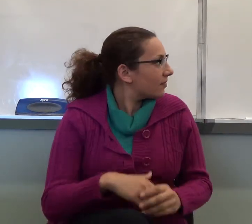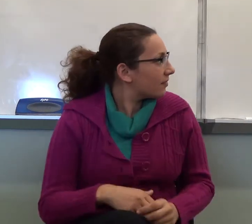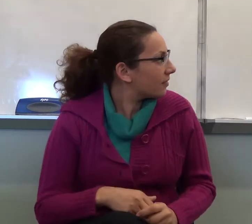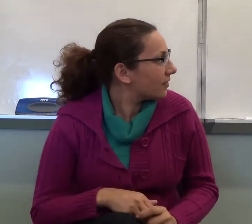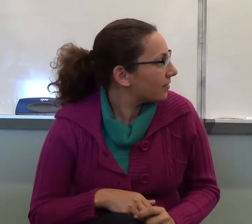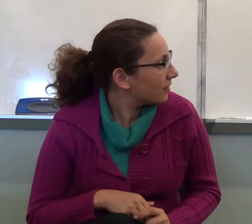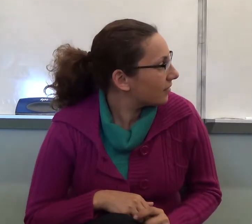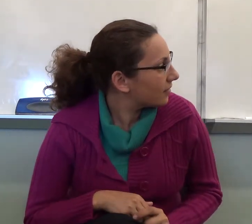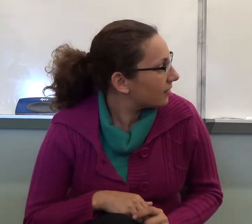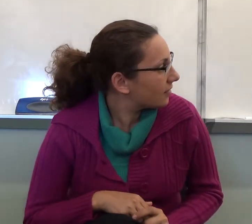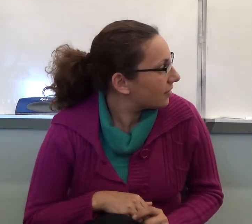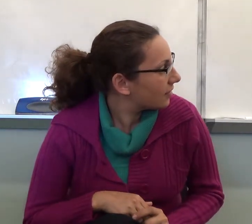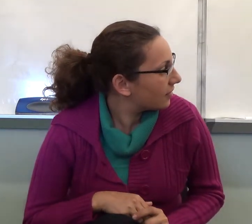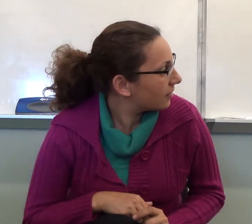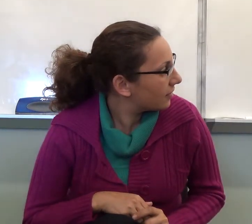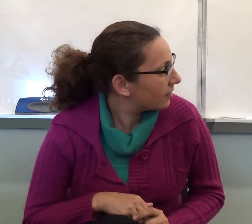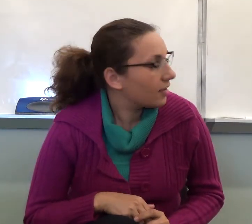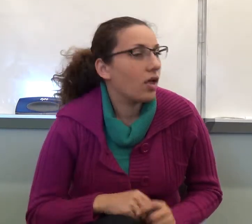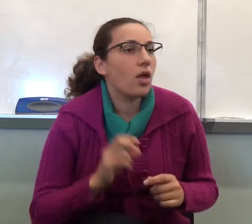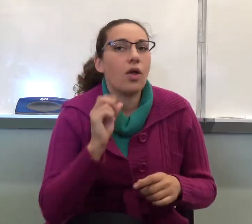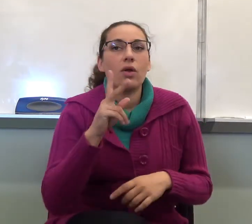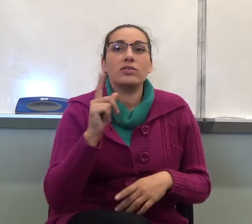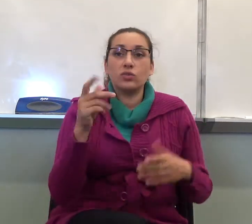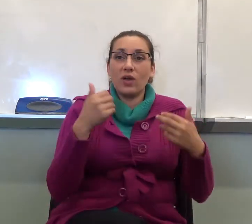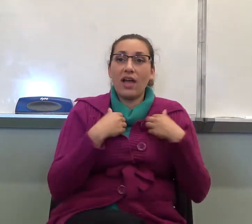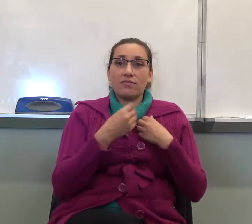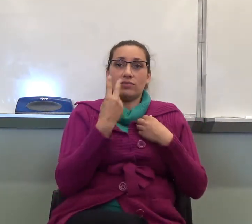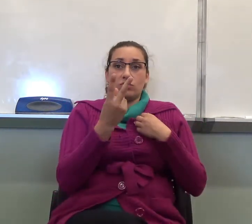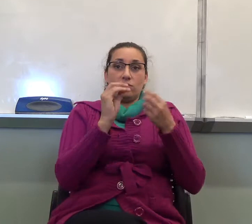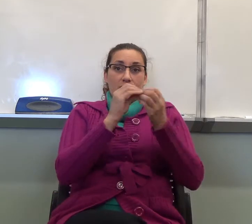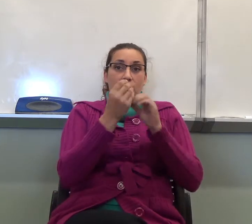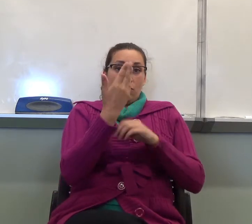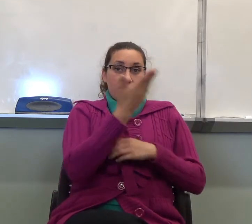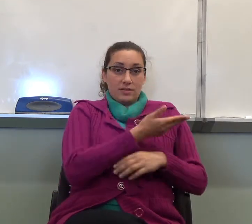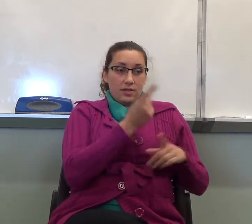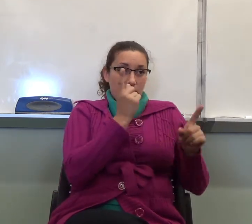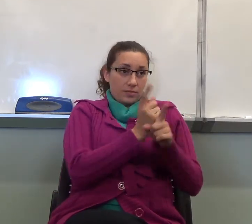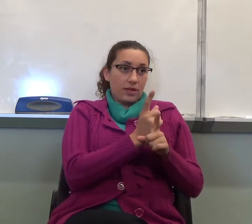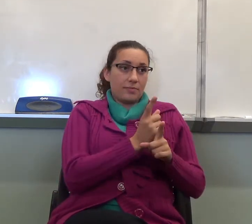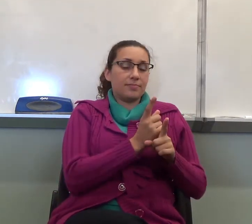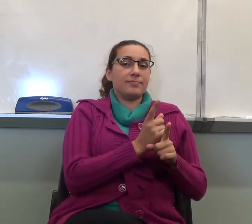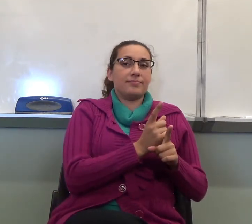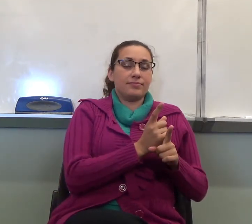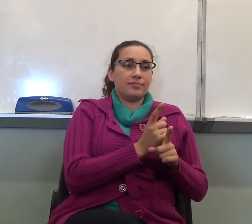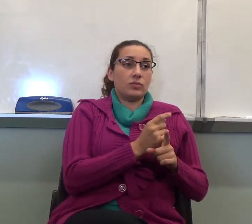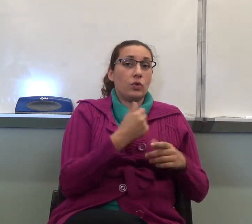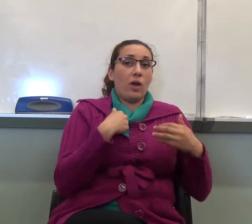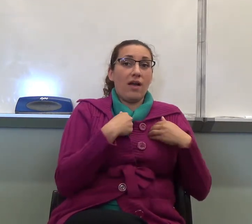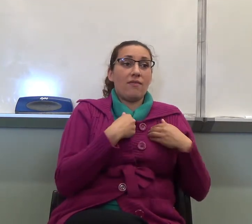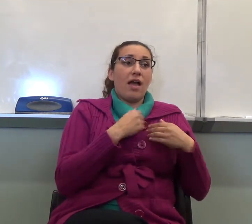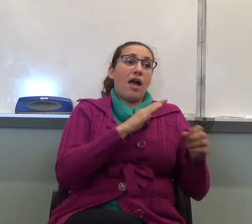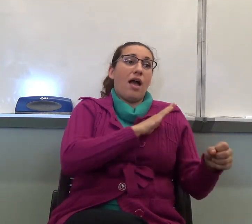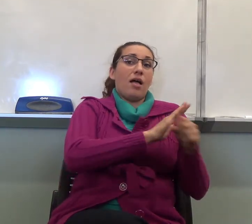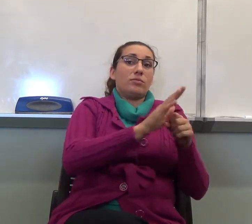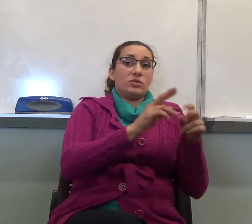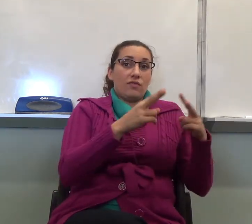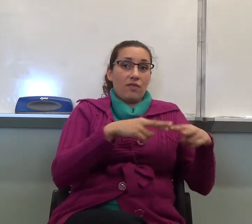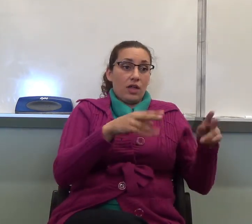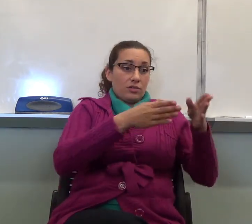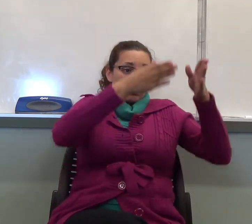things here. There are two new notations for you going on here. One is the absolute value bars, and the other one is the opposite